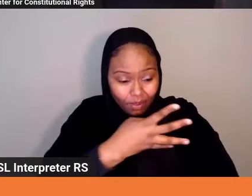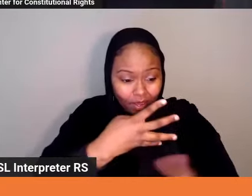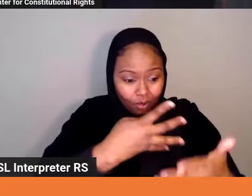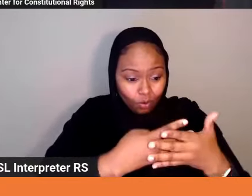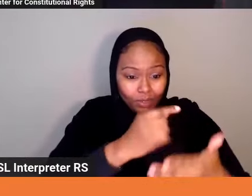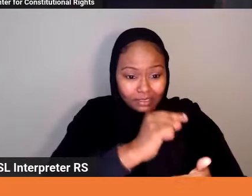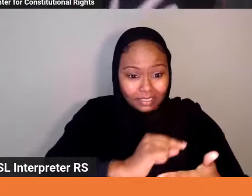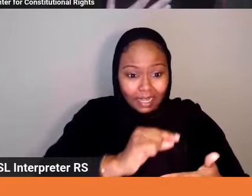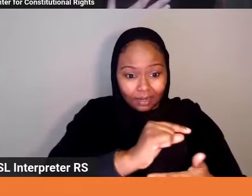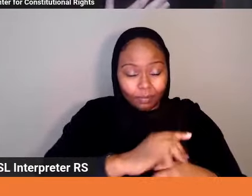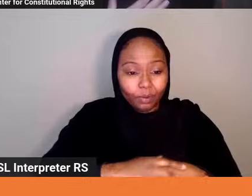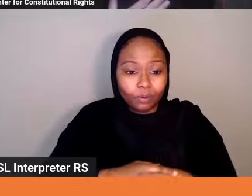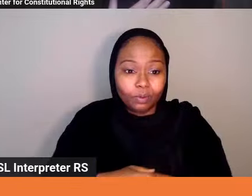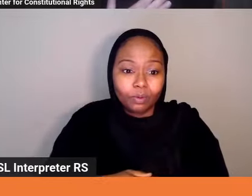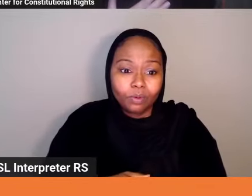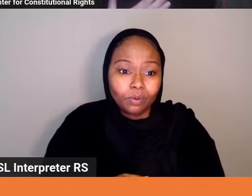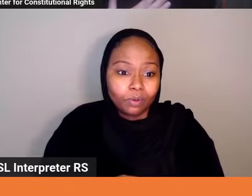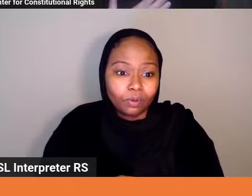are largely